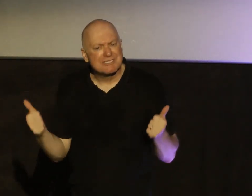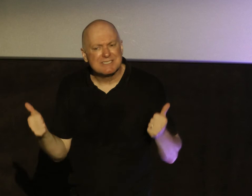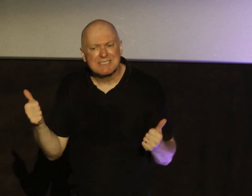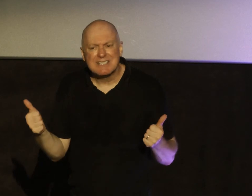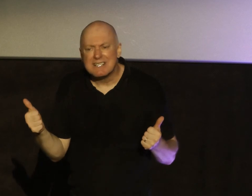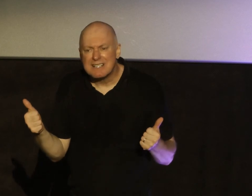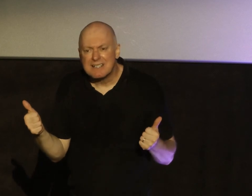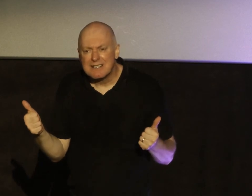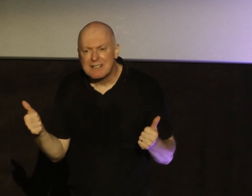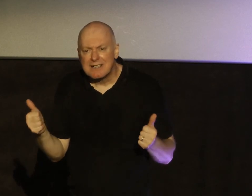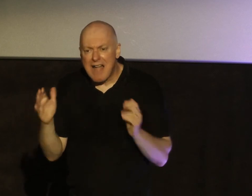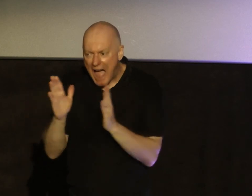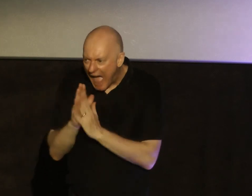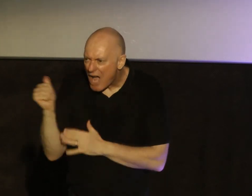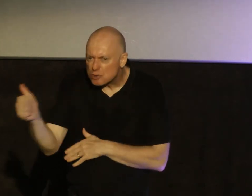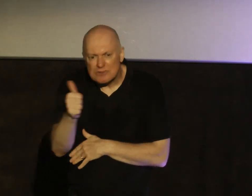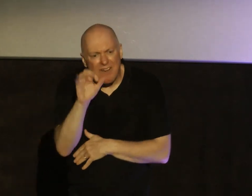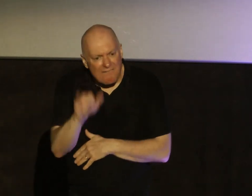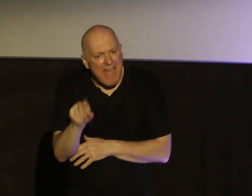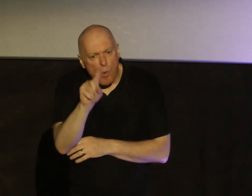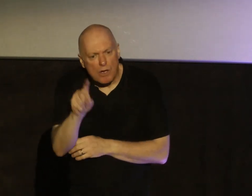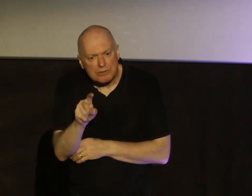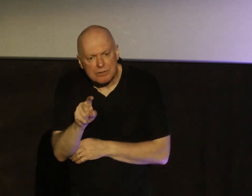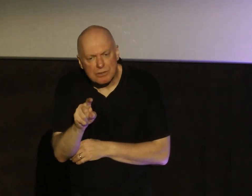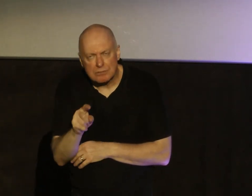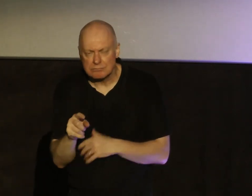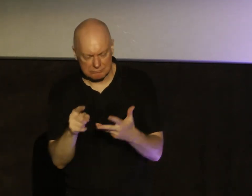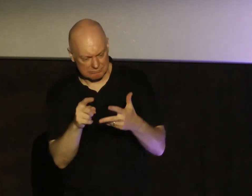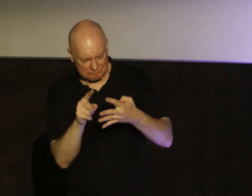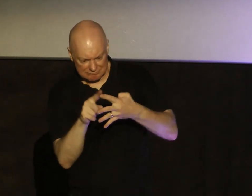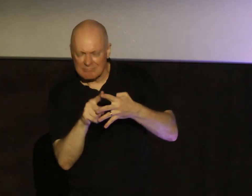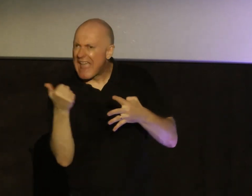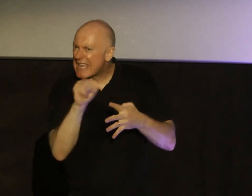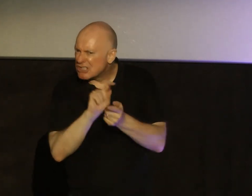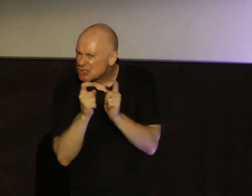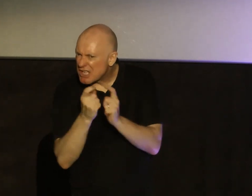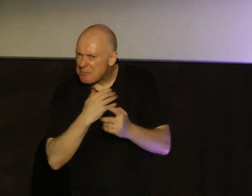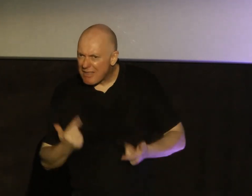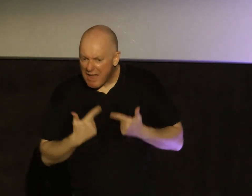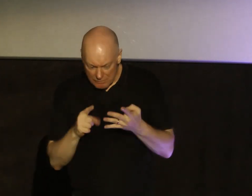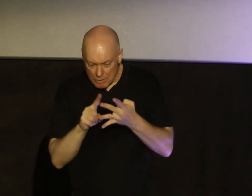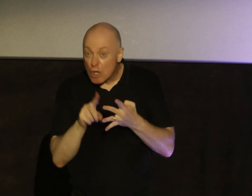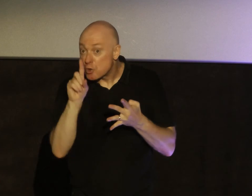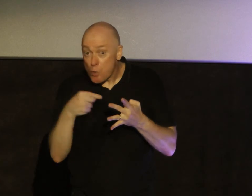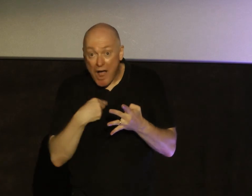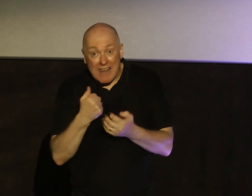You have to ask yourself that question. Is there any change in my life? Do I love the people in my life?